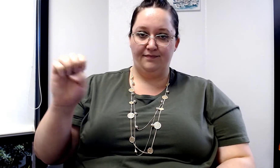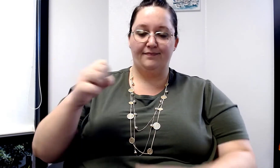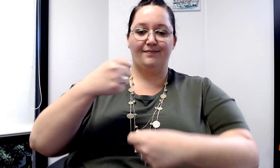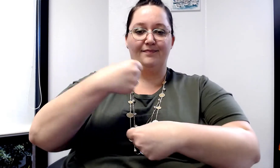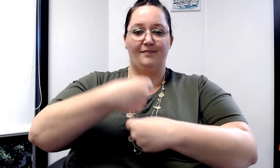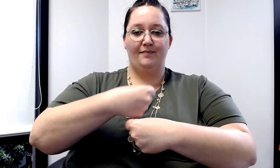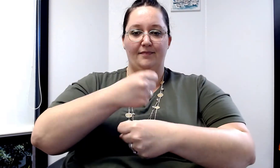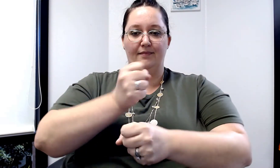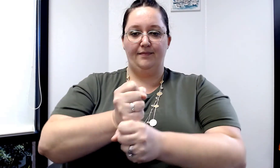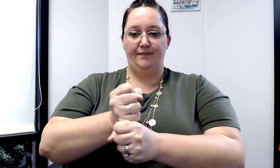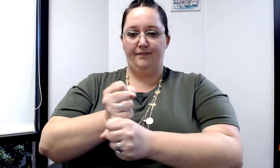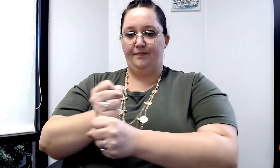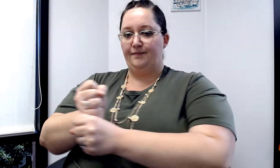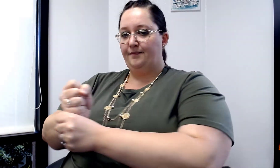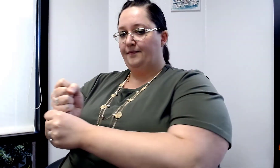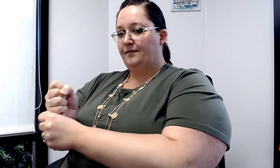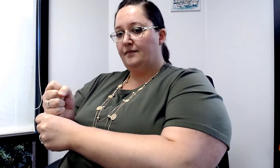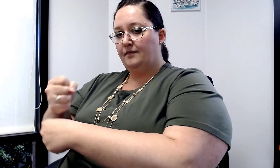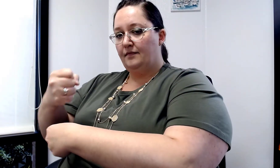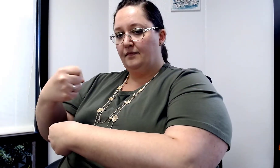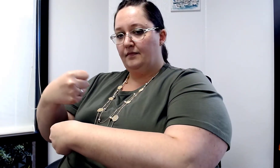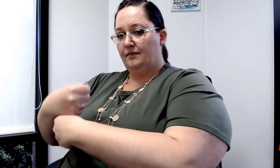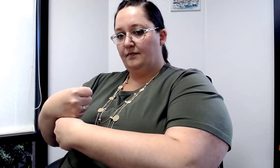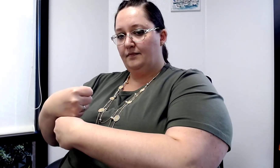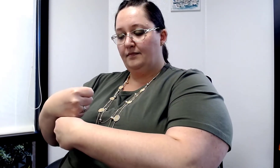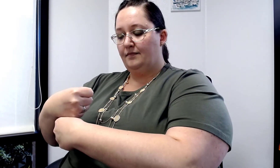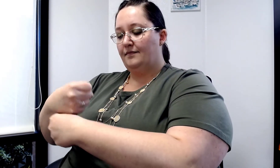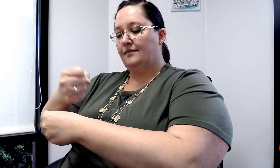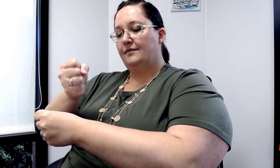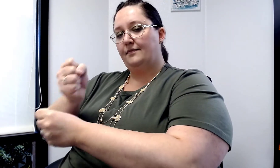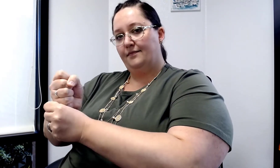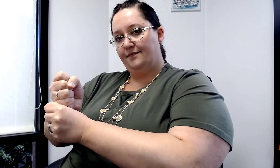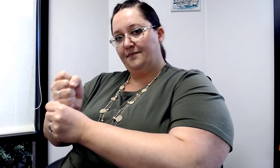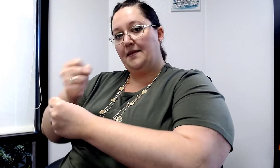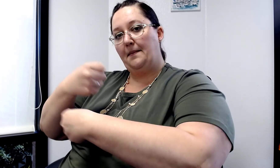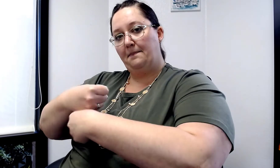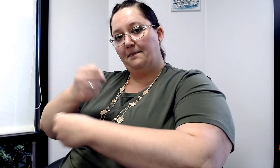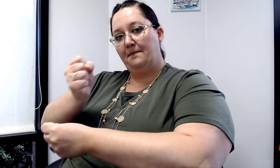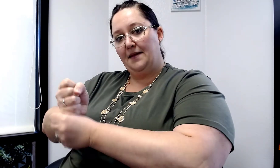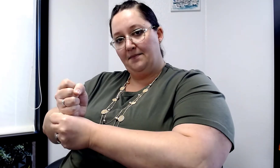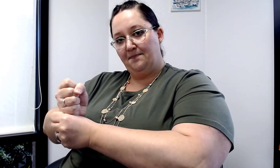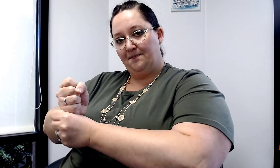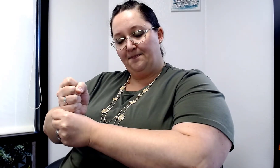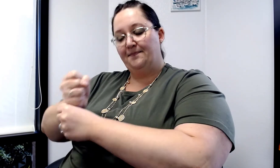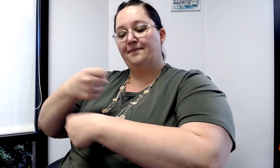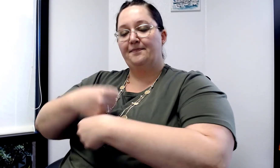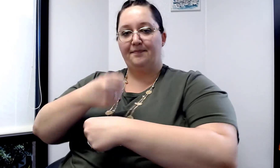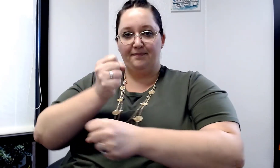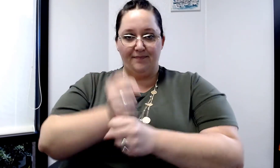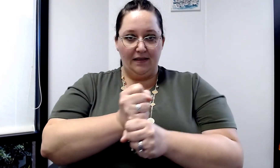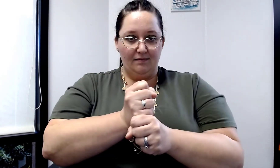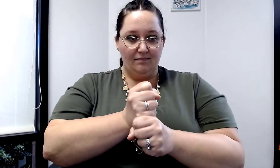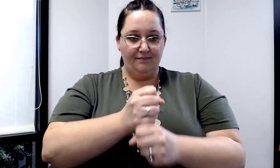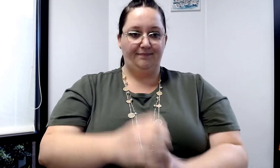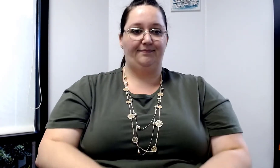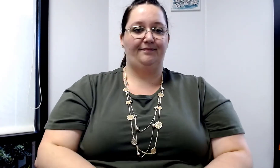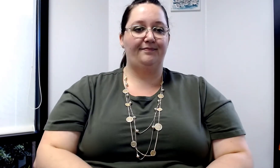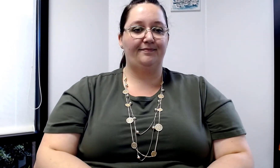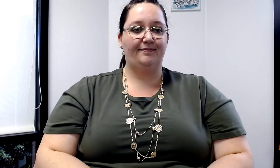the sign make. You're going to start with your palms of your S's facing you, and then your knuckles will go forward.